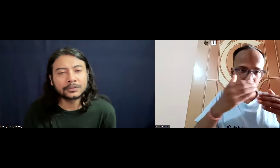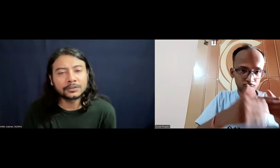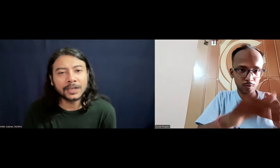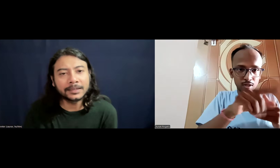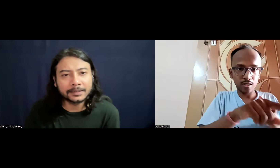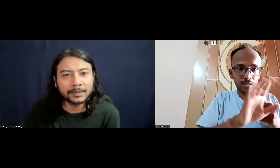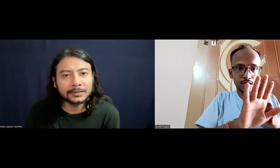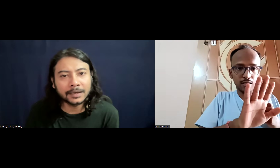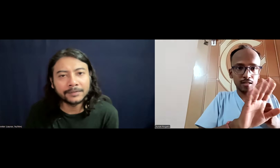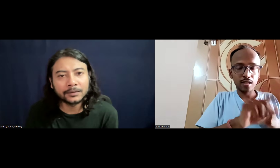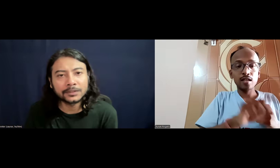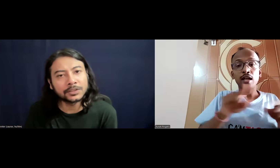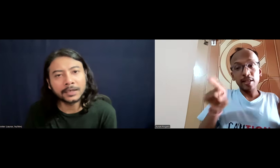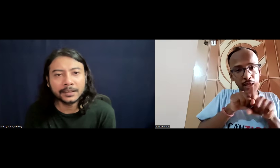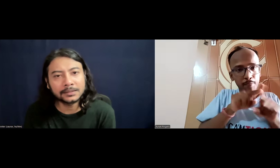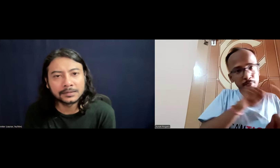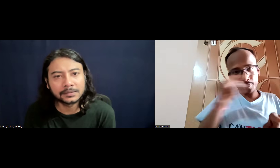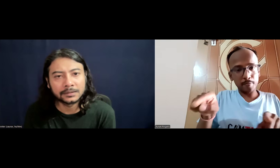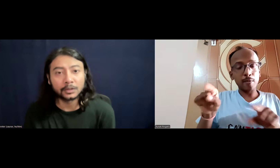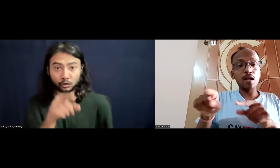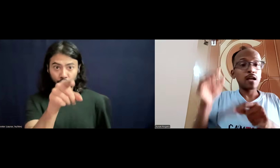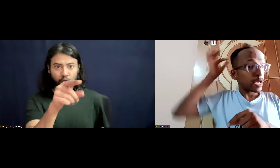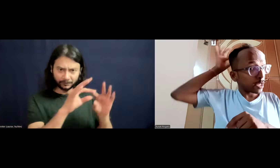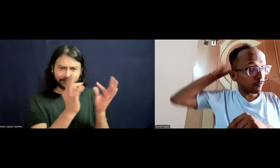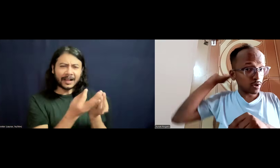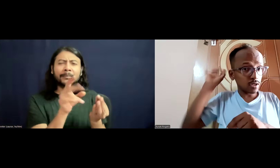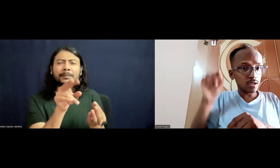so chanting, Mataji, clarifying the question, chanting is.